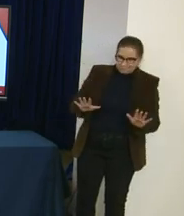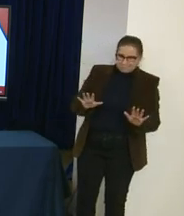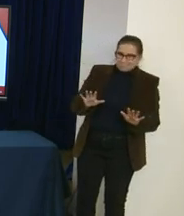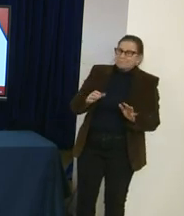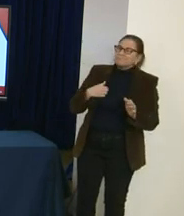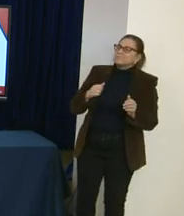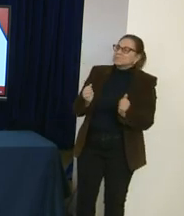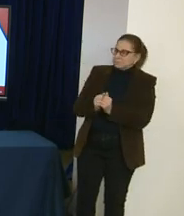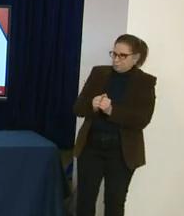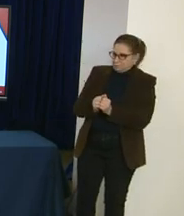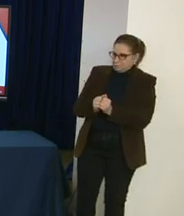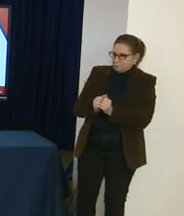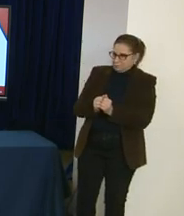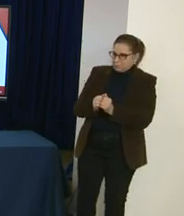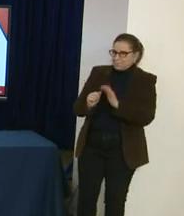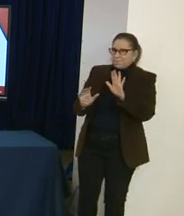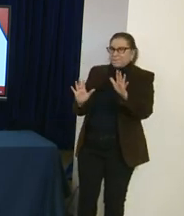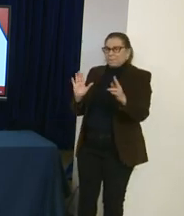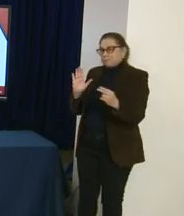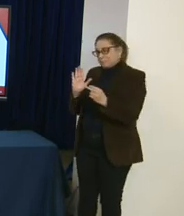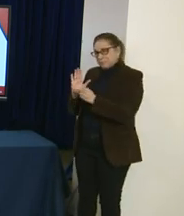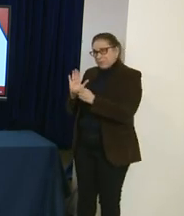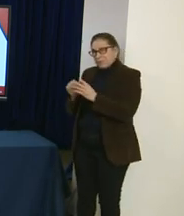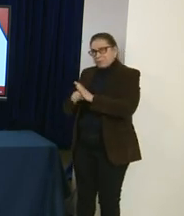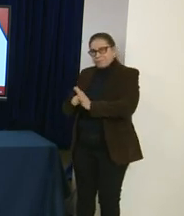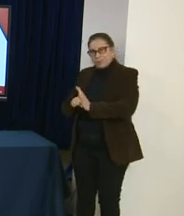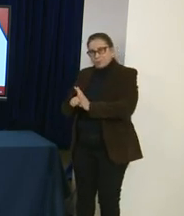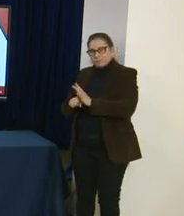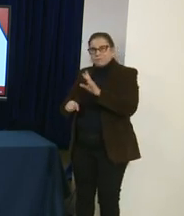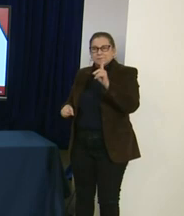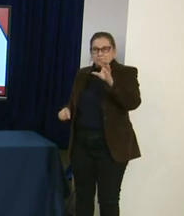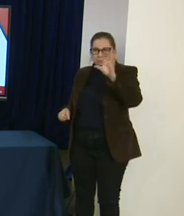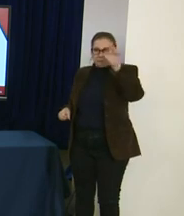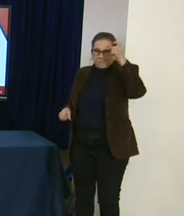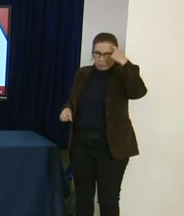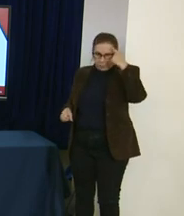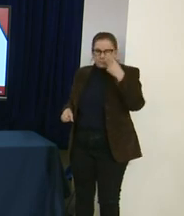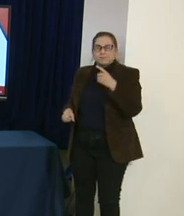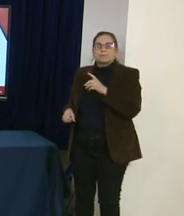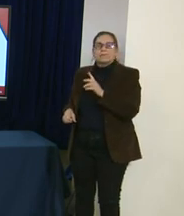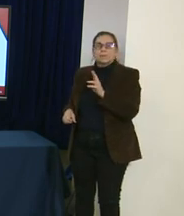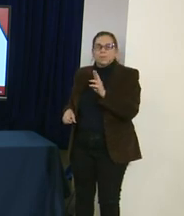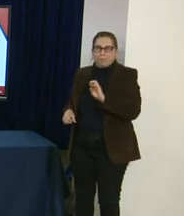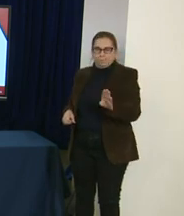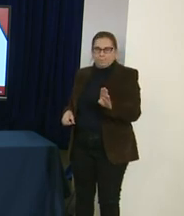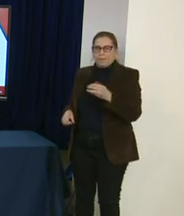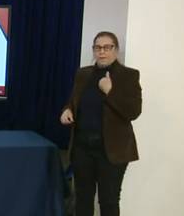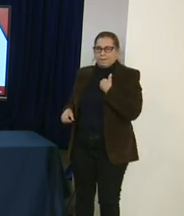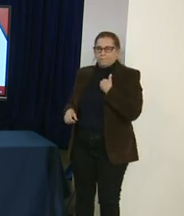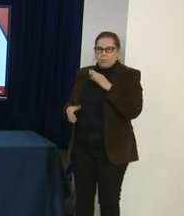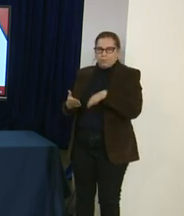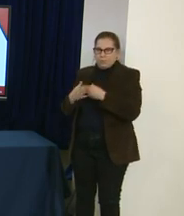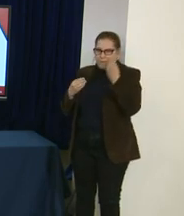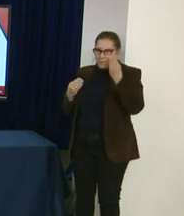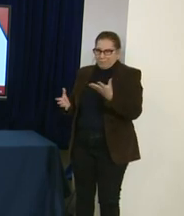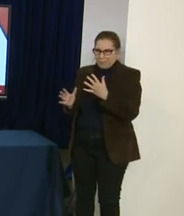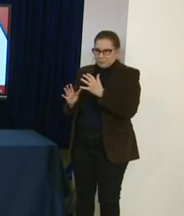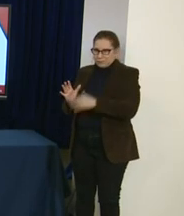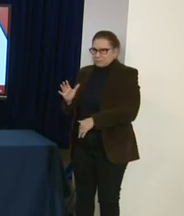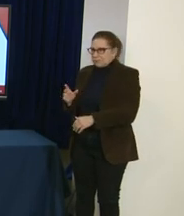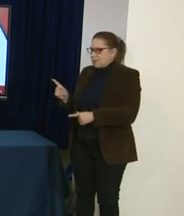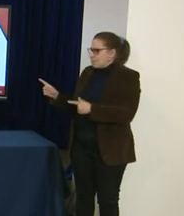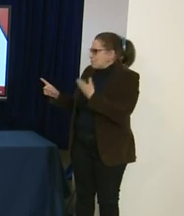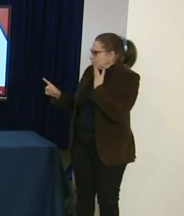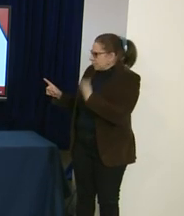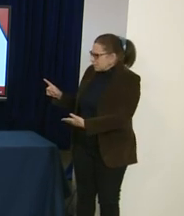coronavirus.dc.gov. Thank you, Mayor. Thank you, Laura, and that's great news about Call and Talk. Once again, you can call us